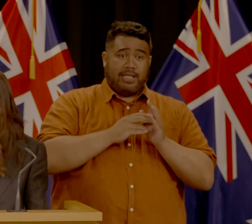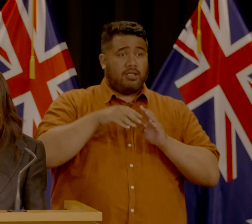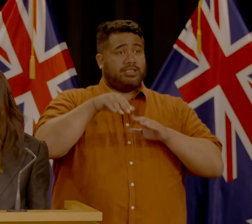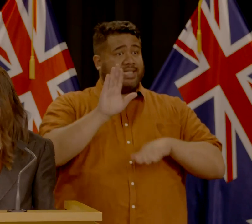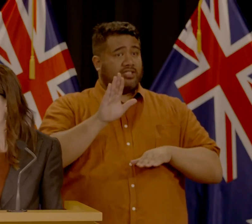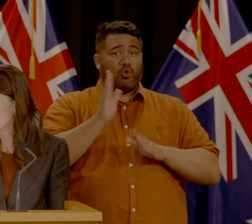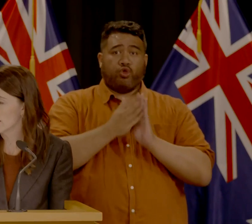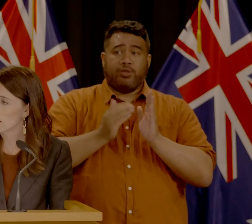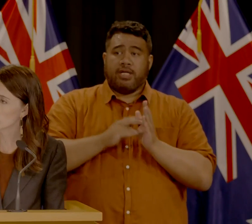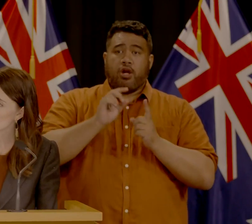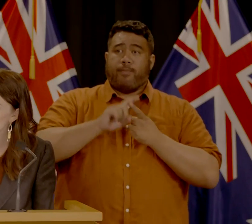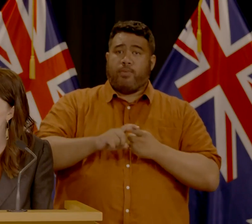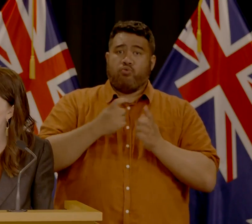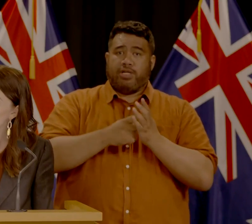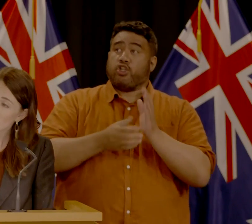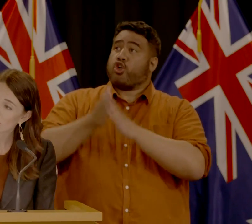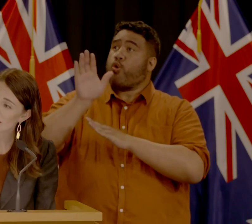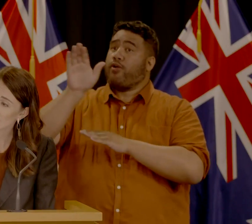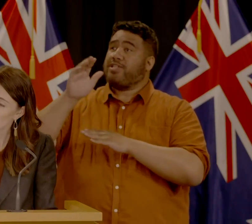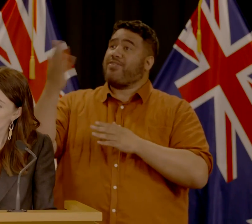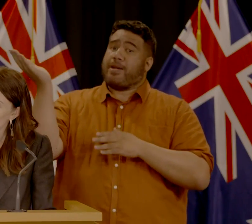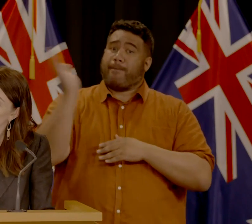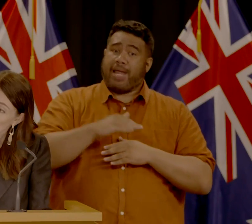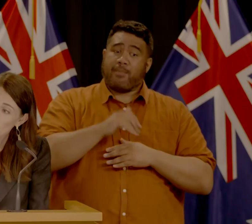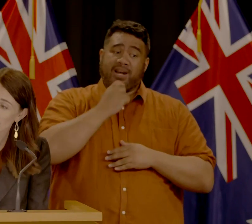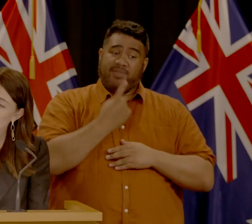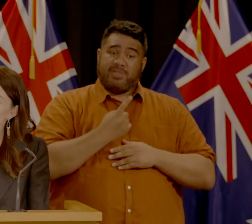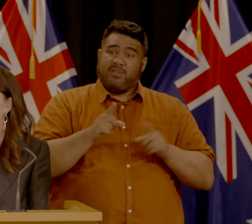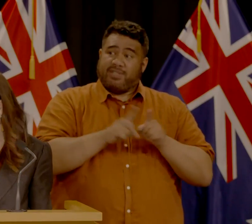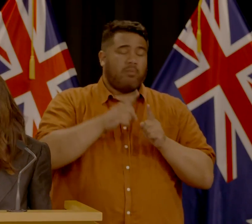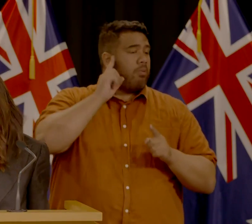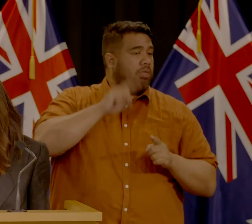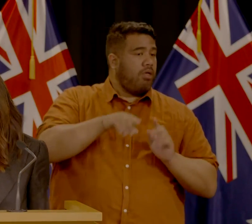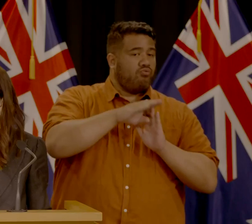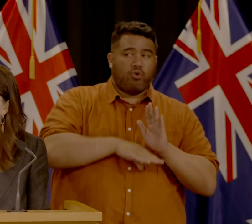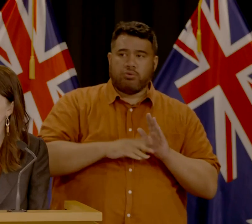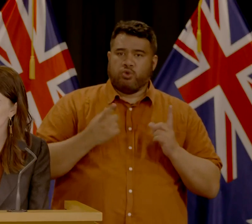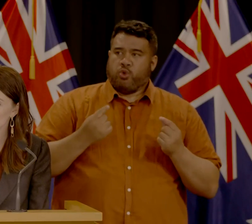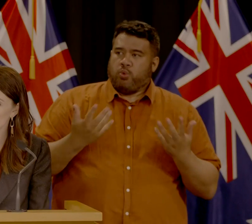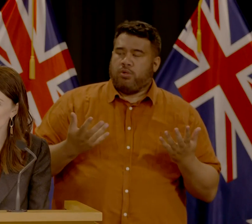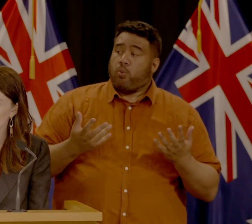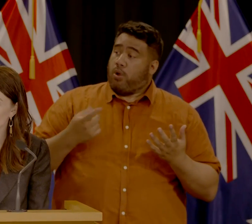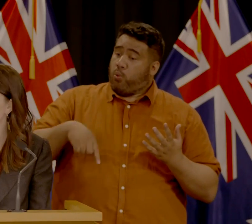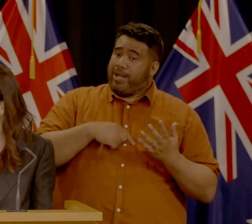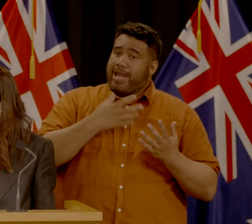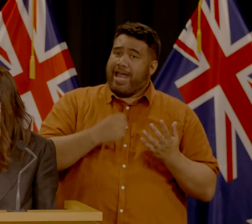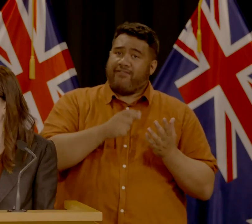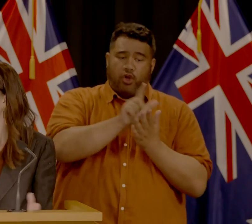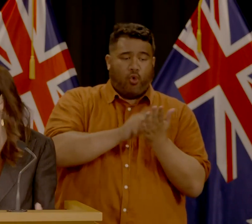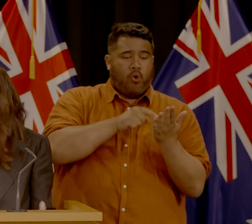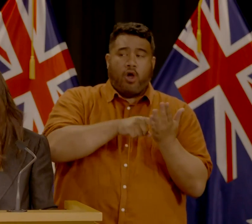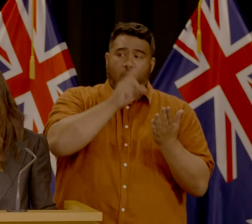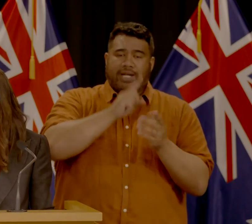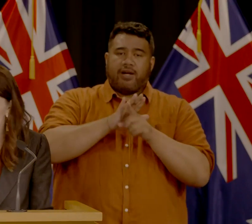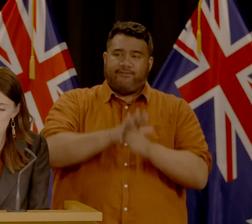So those who are here, of course, we've got powers already to require them to self-isolate